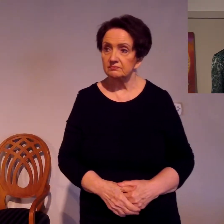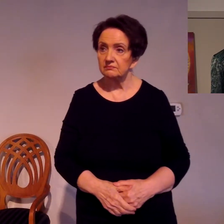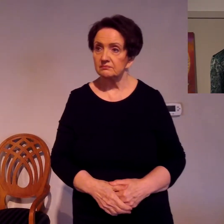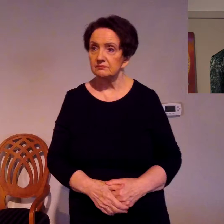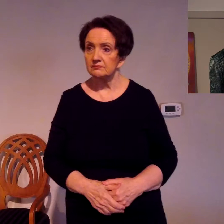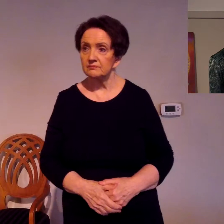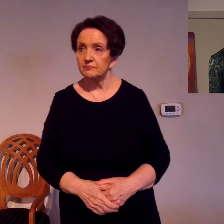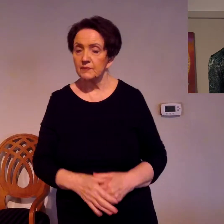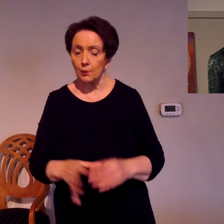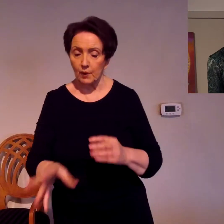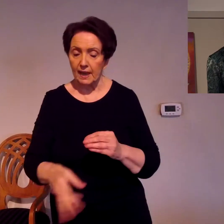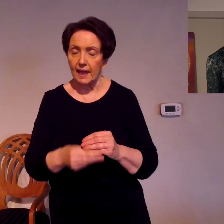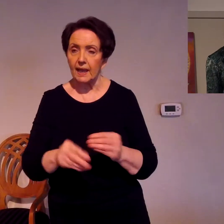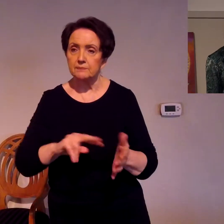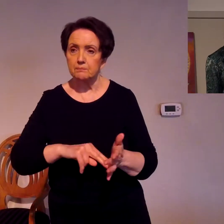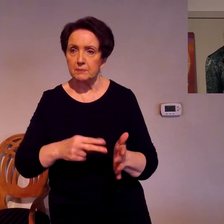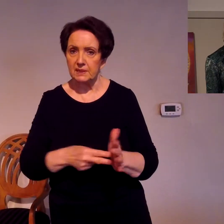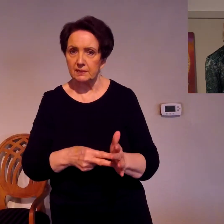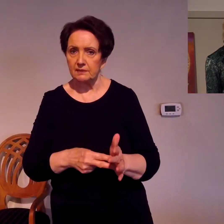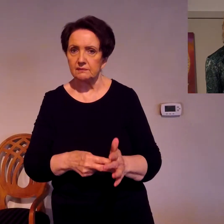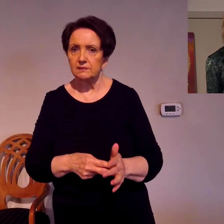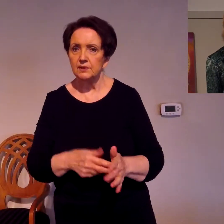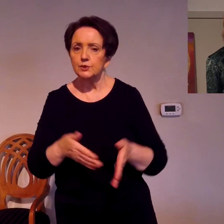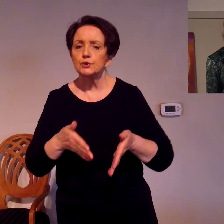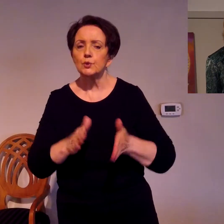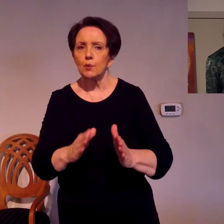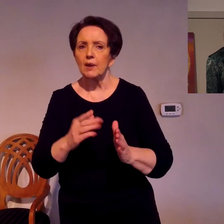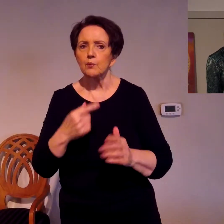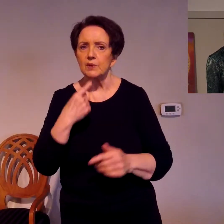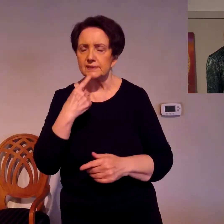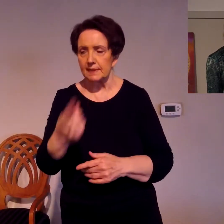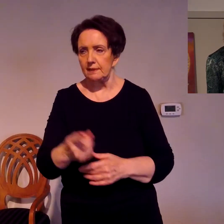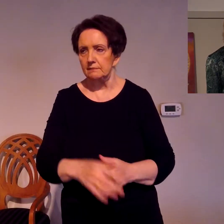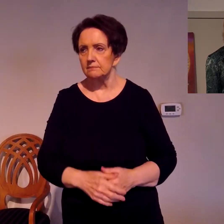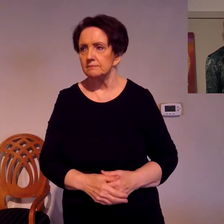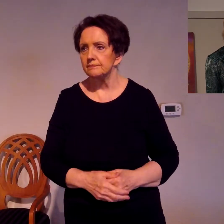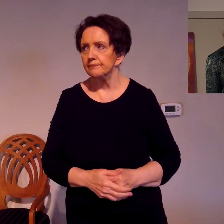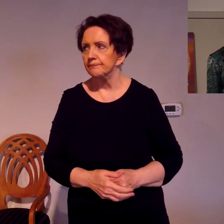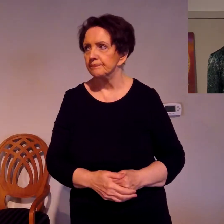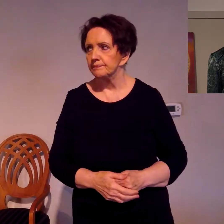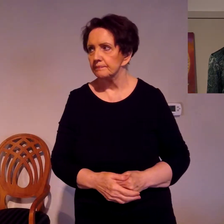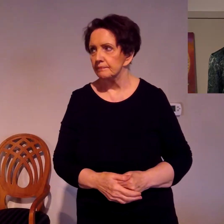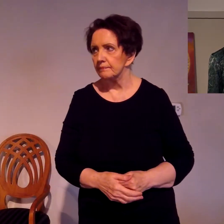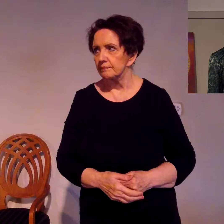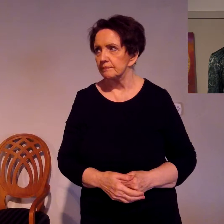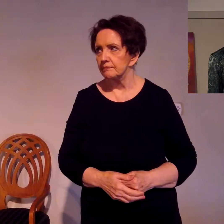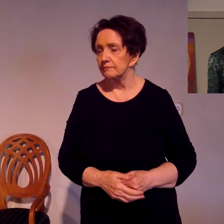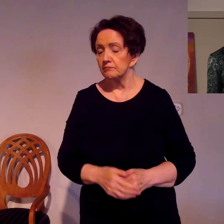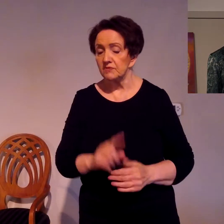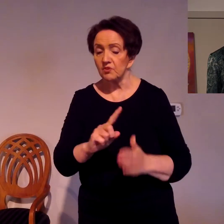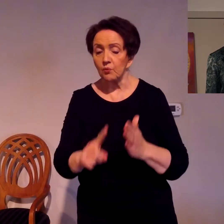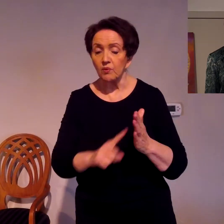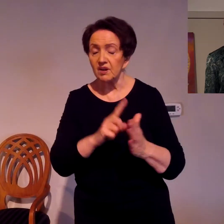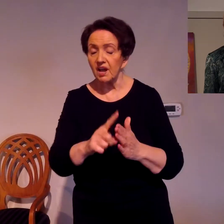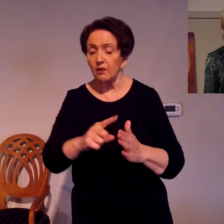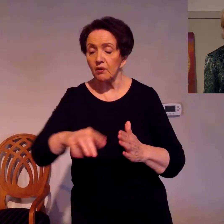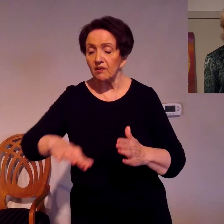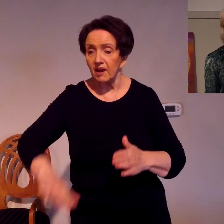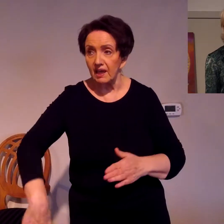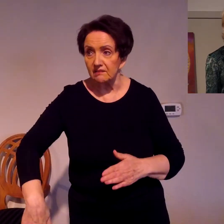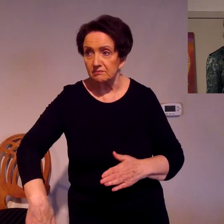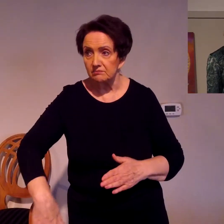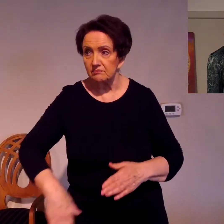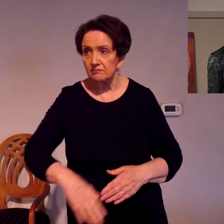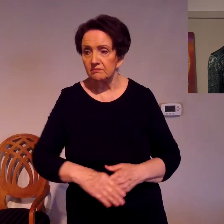We add meaning to the fact that you didn't call and you're an hour late. We add meaning to it.